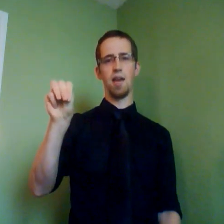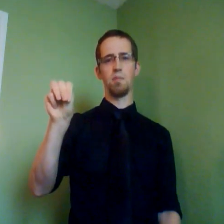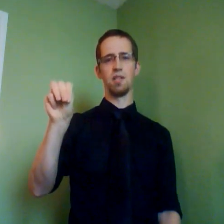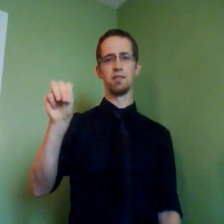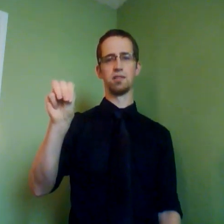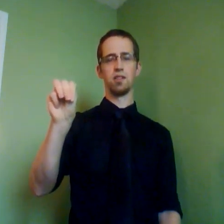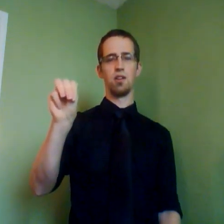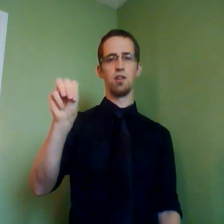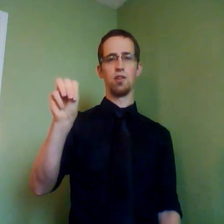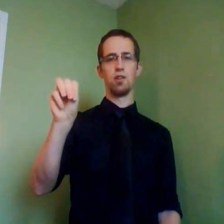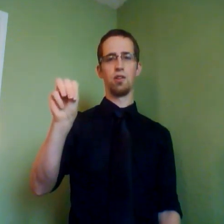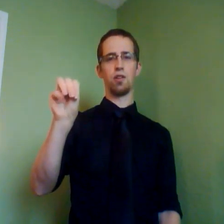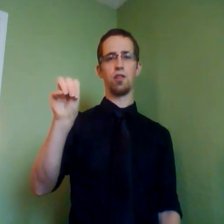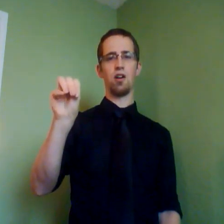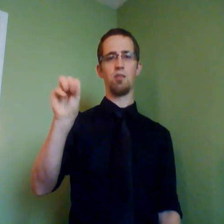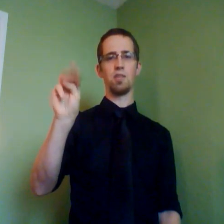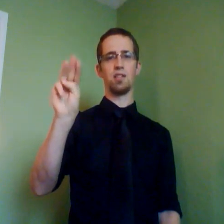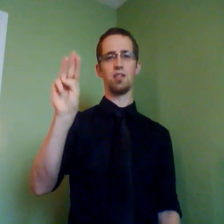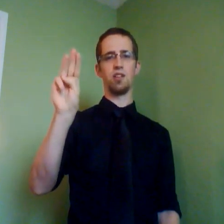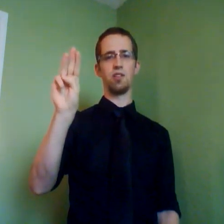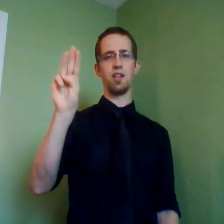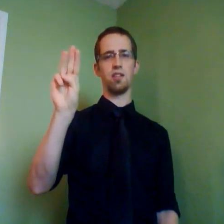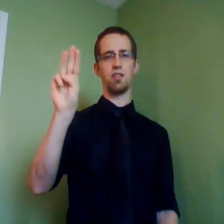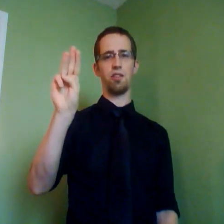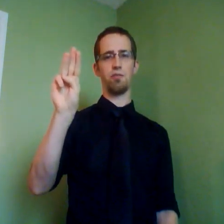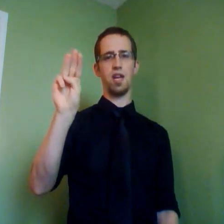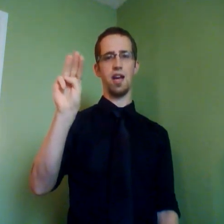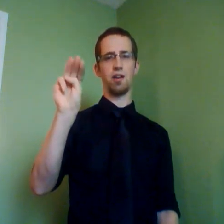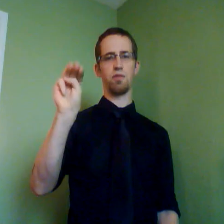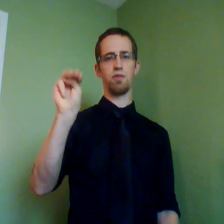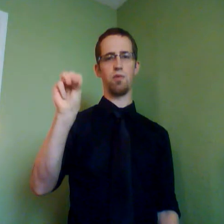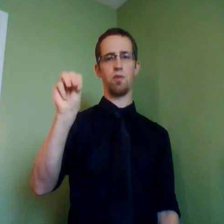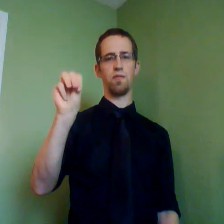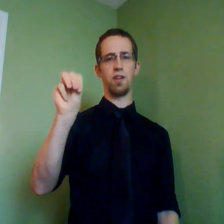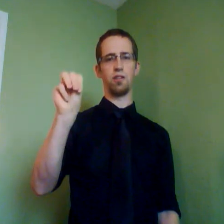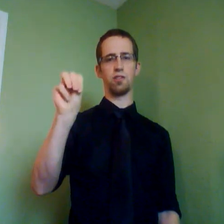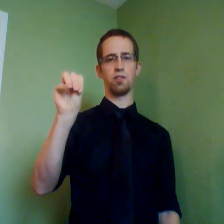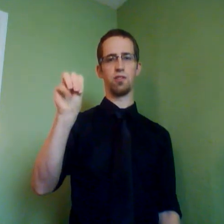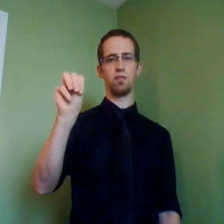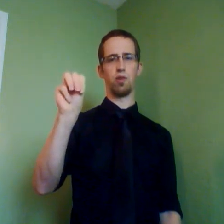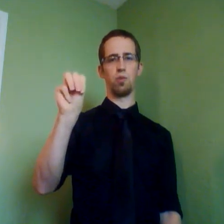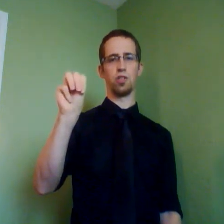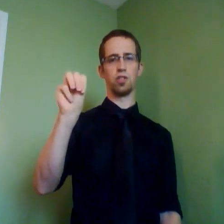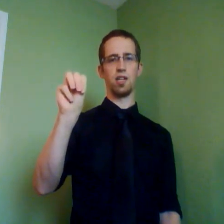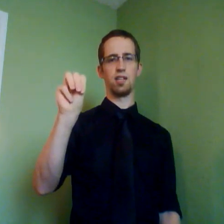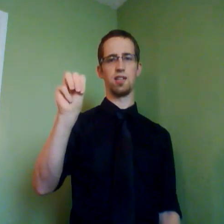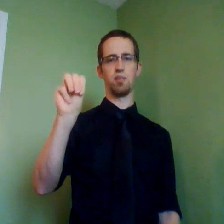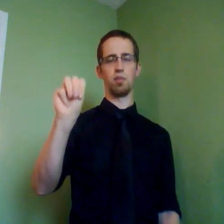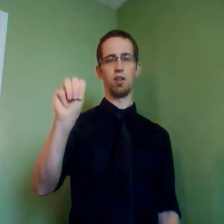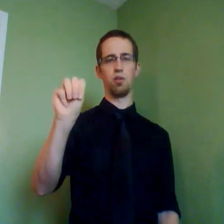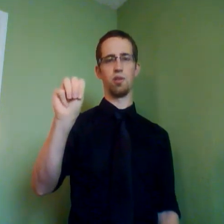M, your thumb is underneath 3 out of your 4 fingers. The 4th one just hangs down below,